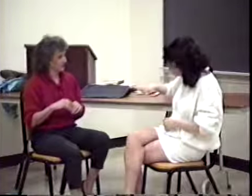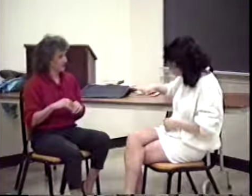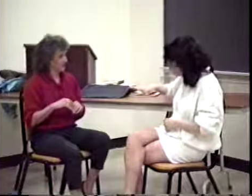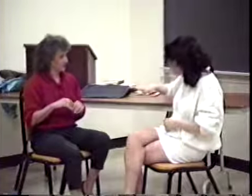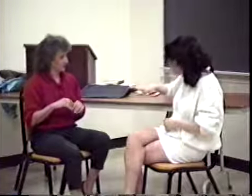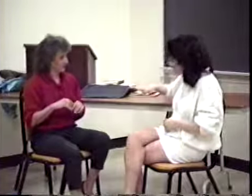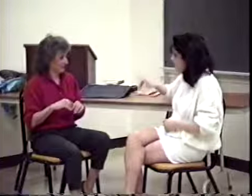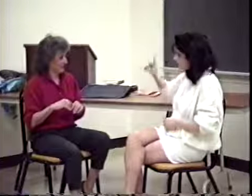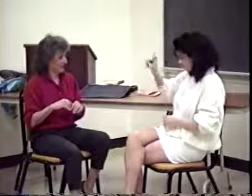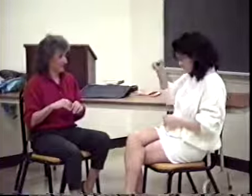little son,